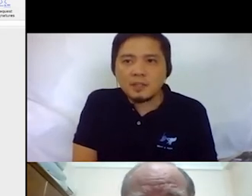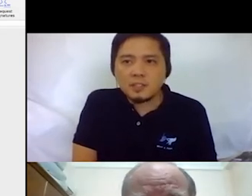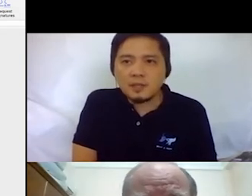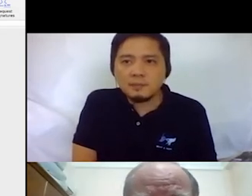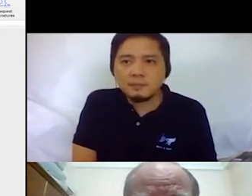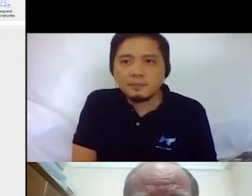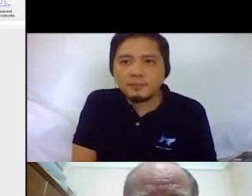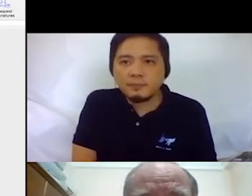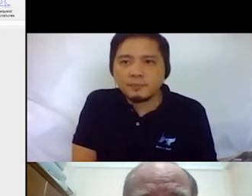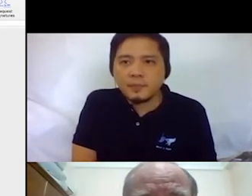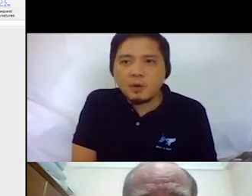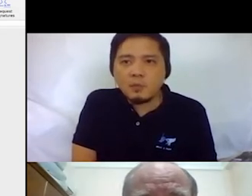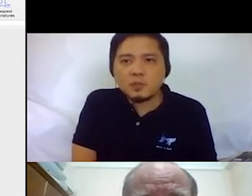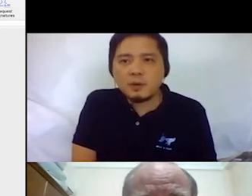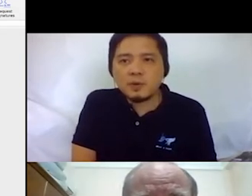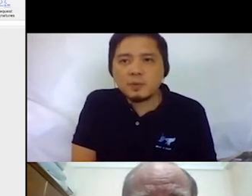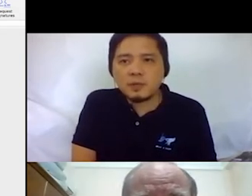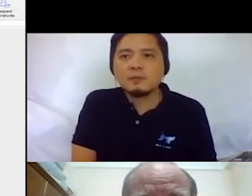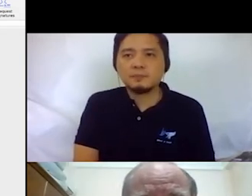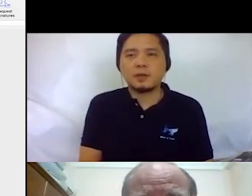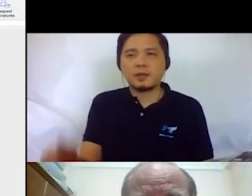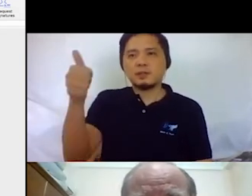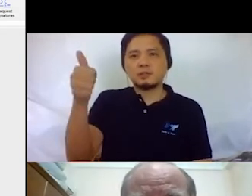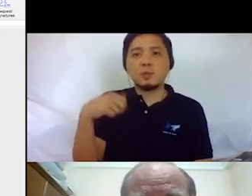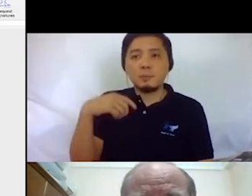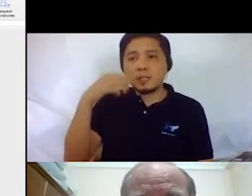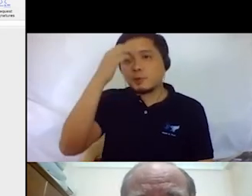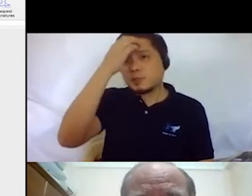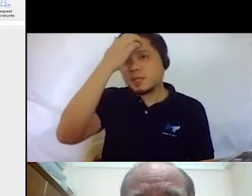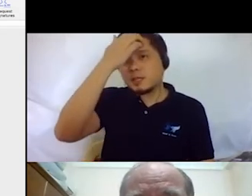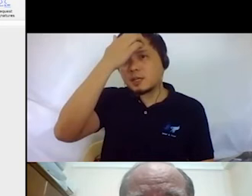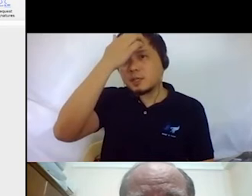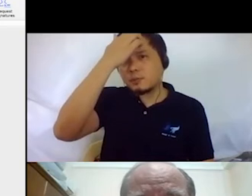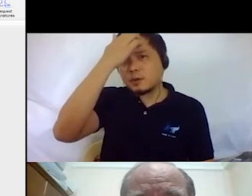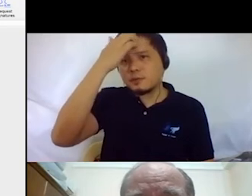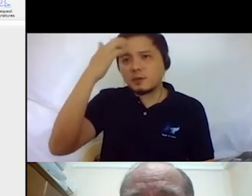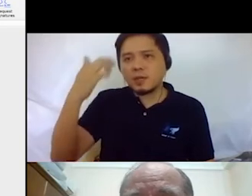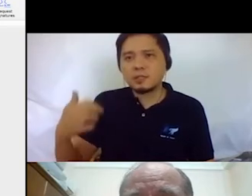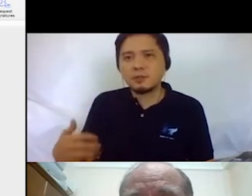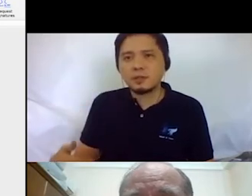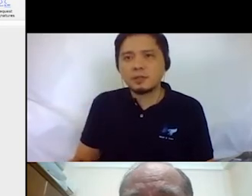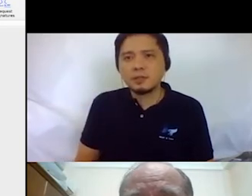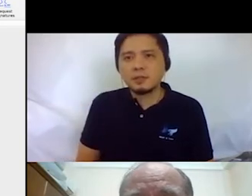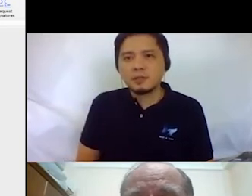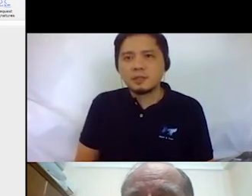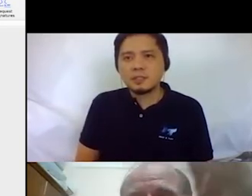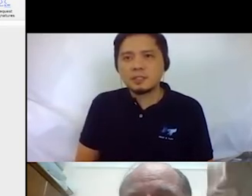Like this, sir? Yes, okay. Which one? Which one? Okay. You want me That's to put in the complete word for location,